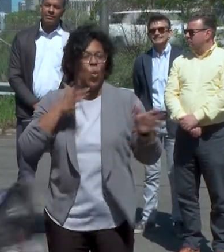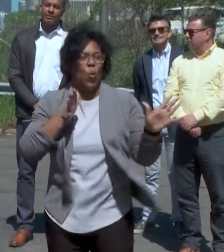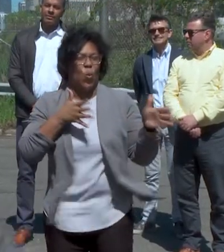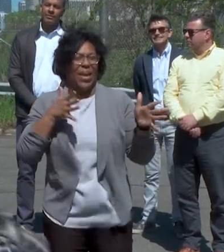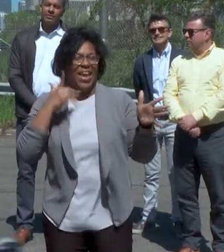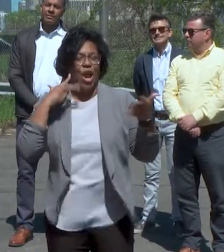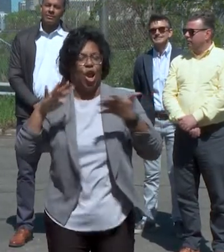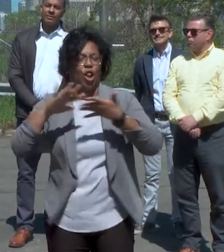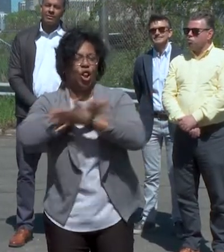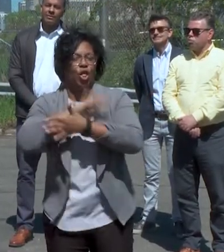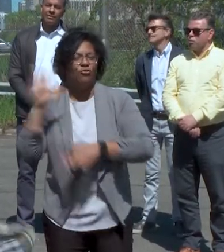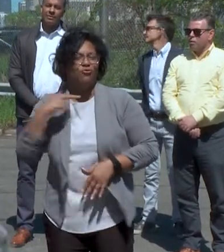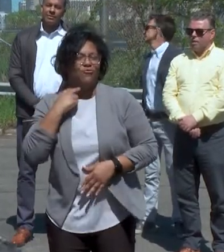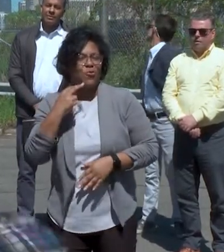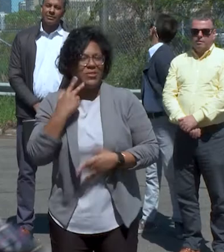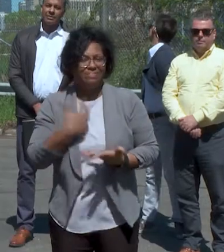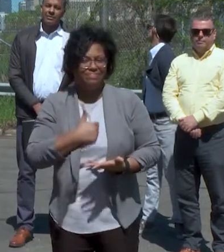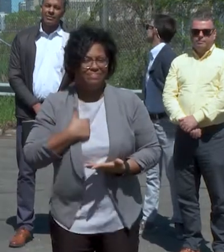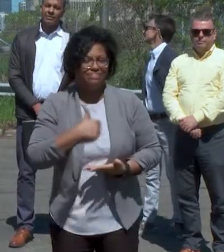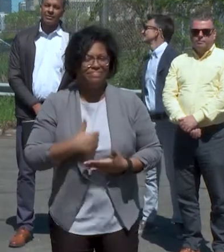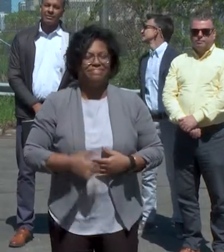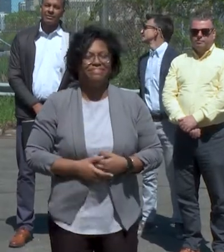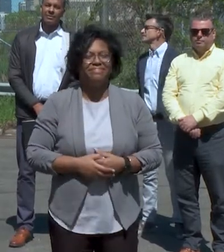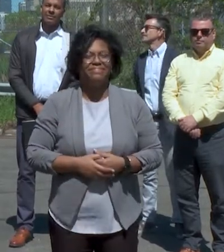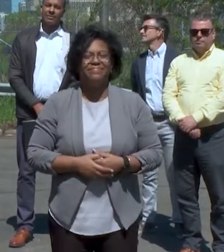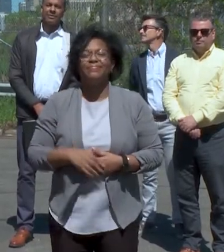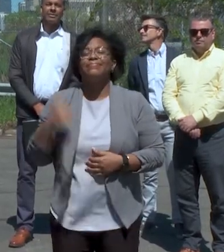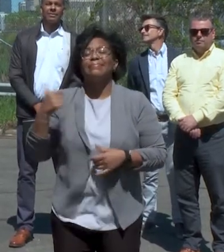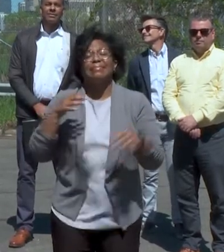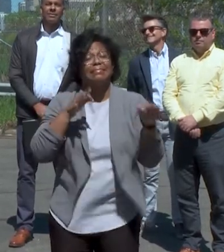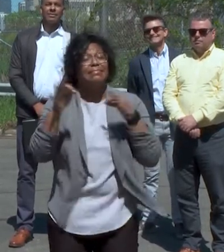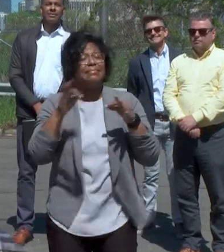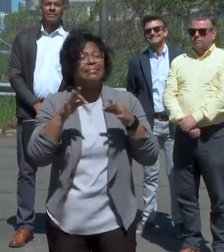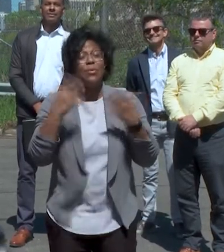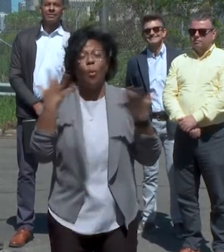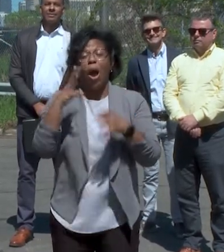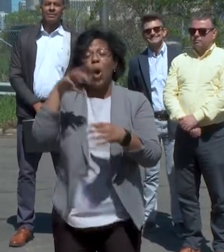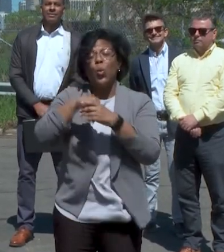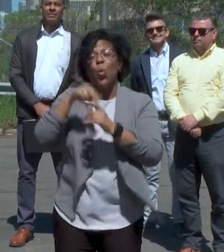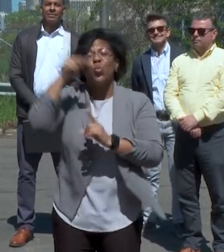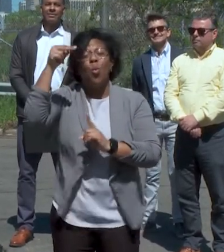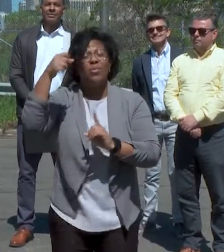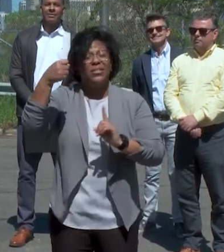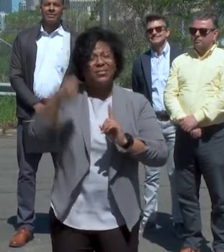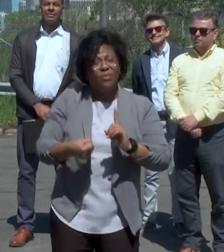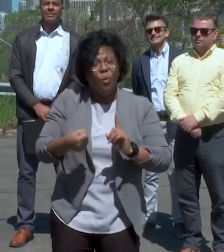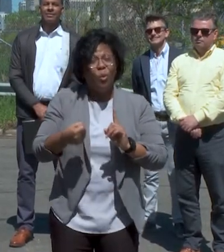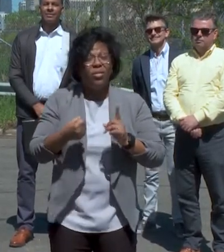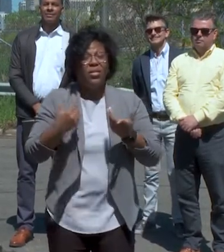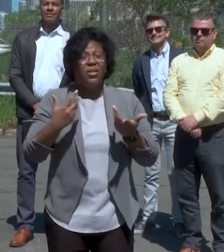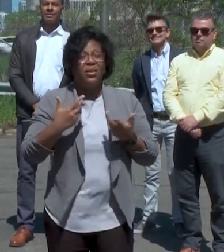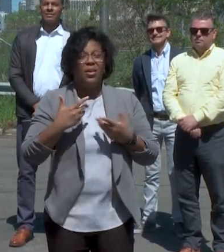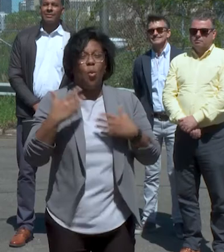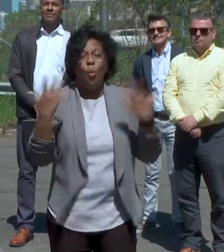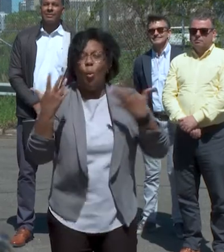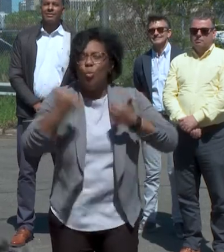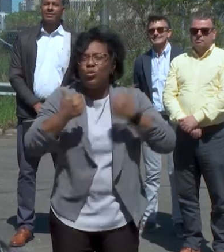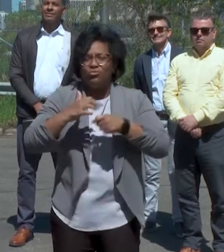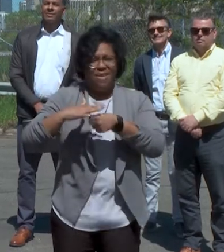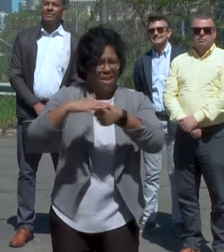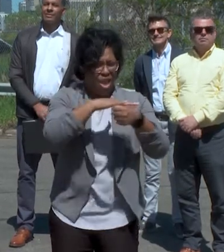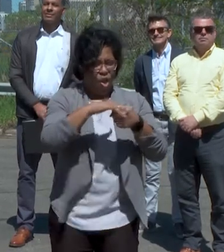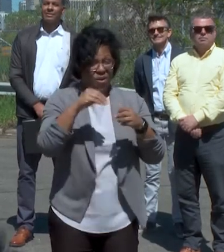western portions of the Northeast neighborhoods. Our South neighborhoods include the Greater Phillips community and also our Cedar Riverside